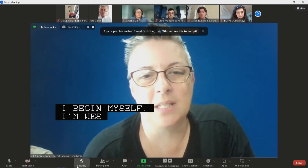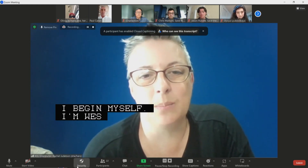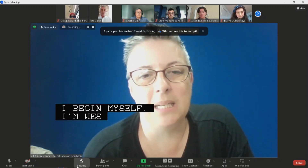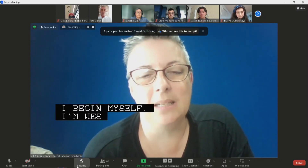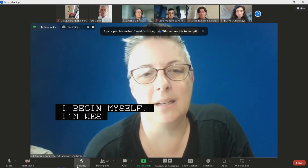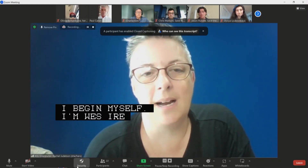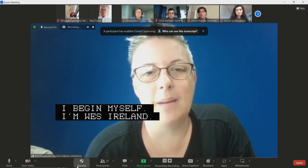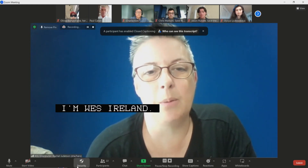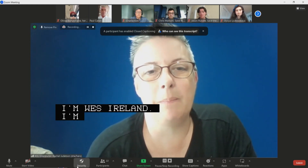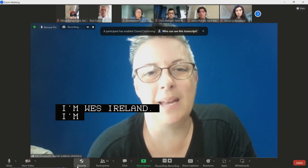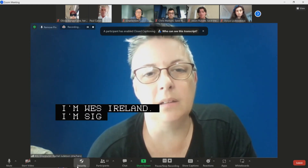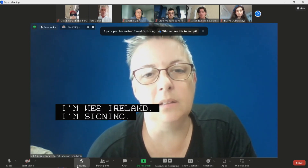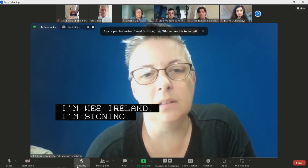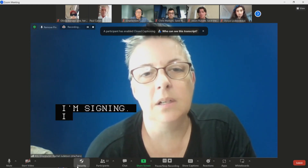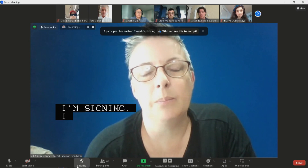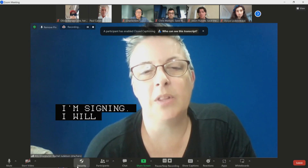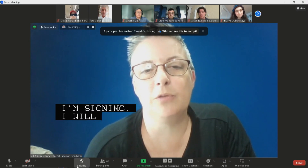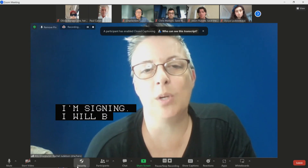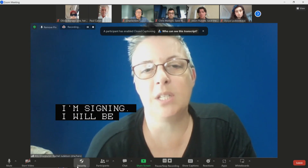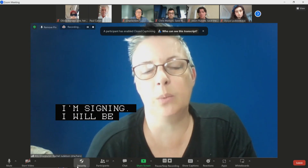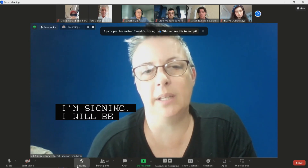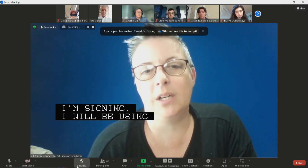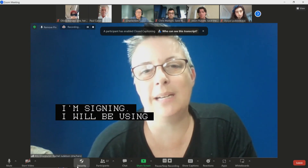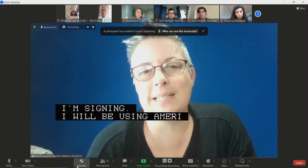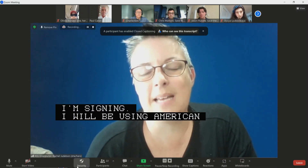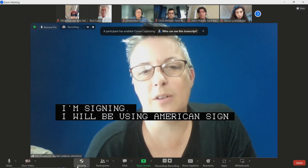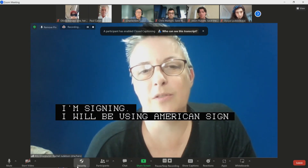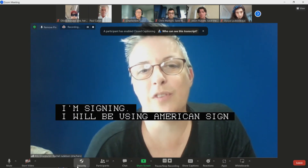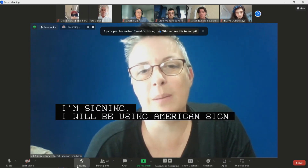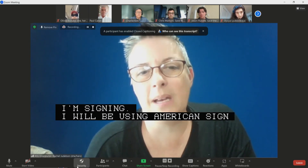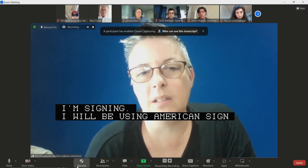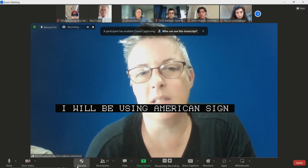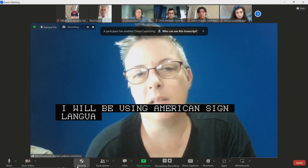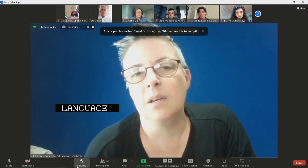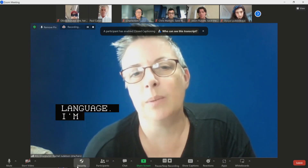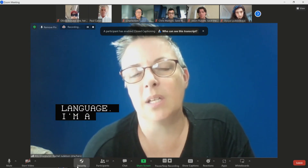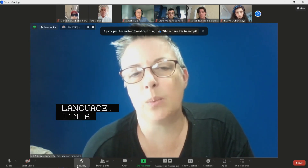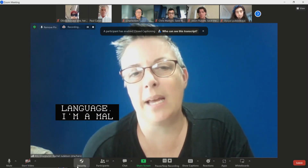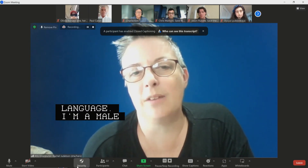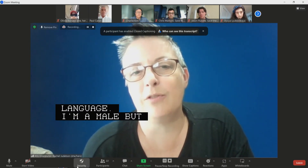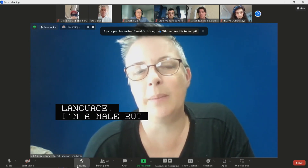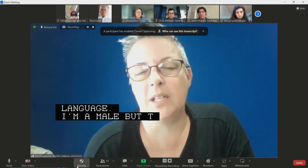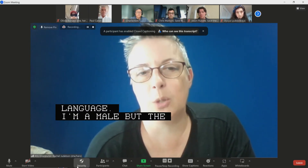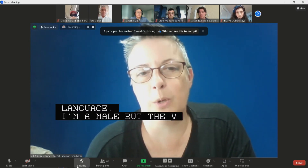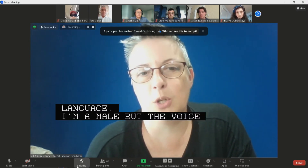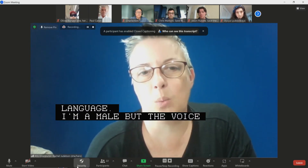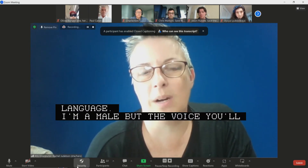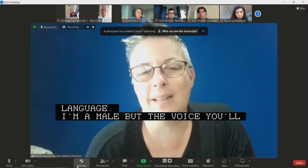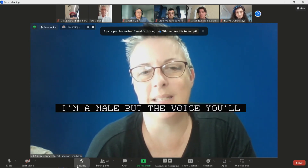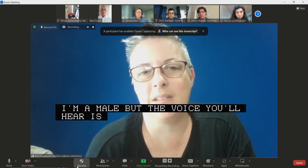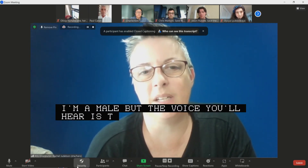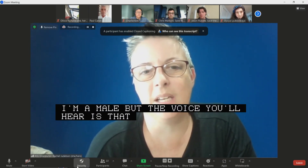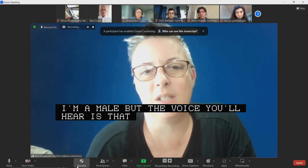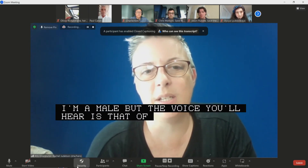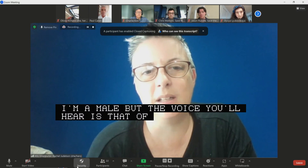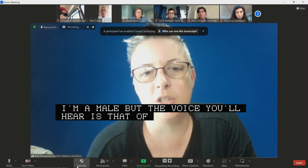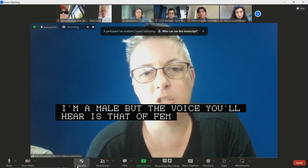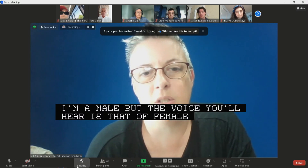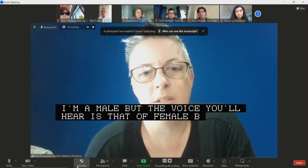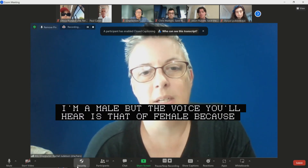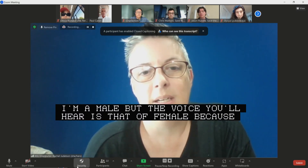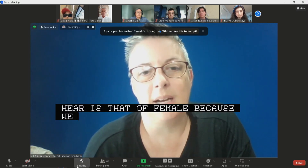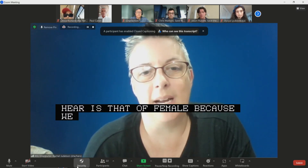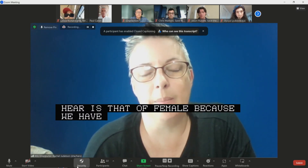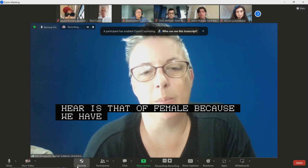the course of this meeting. I am a male, but the voice you will hear is that of females because we have female interpreters working this evening into